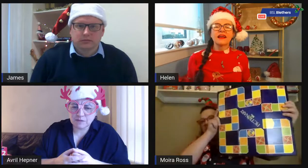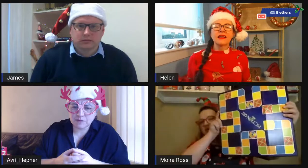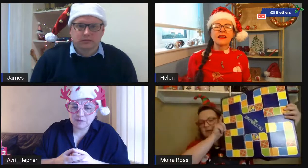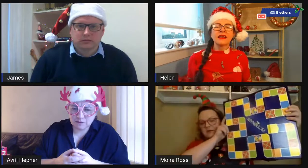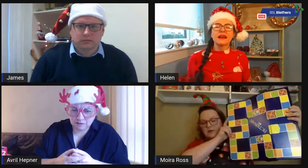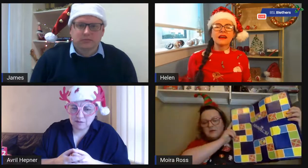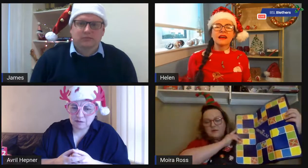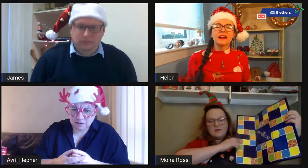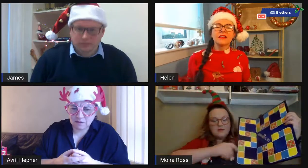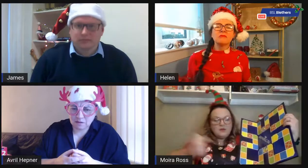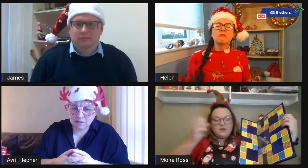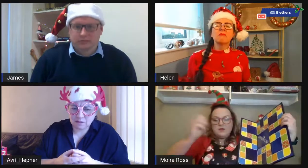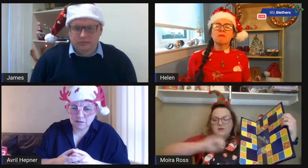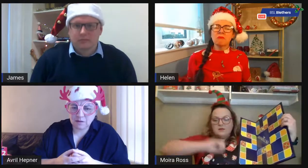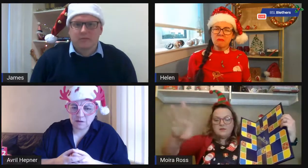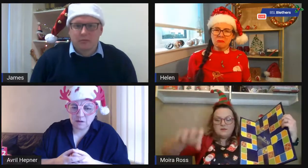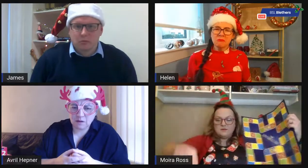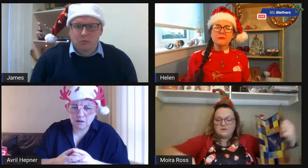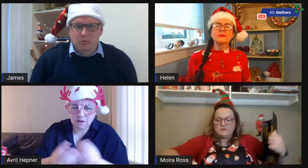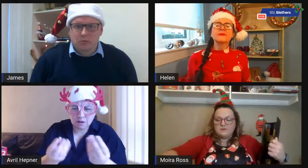Okay, so you get a board like this,